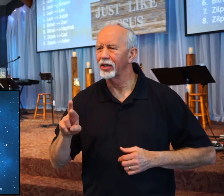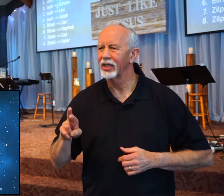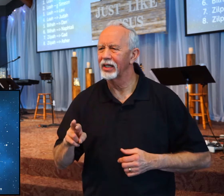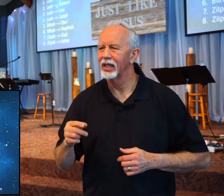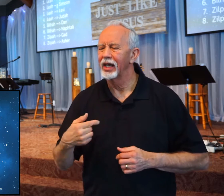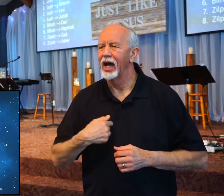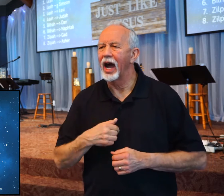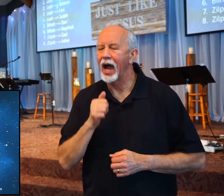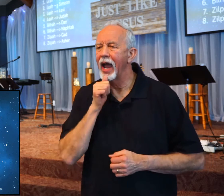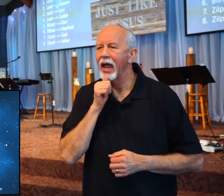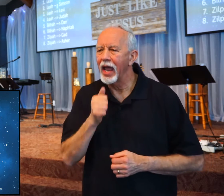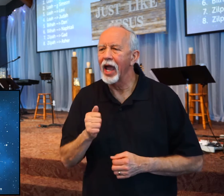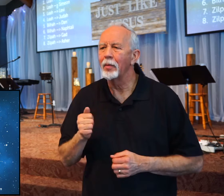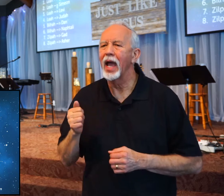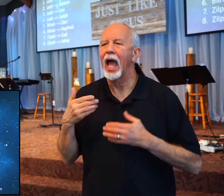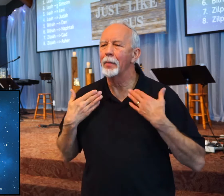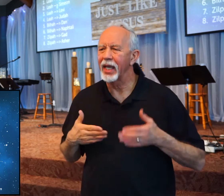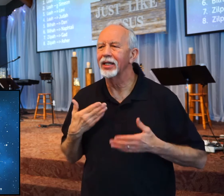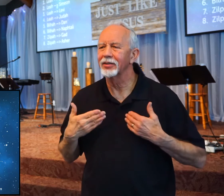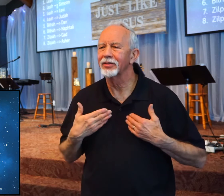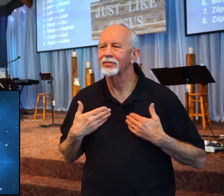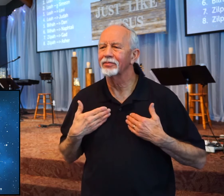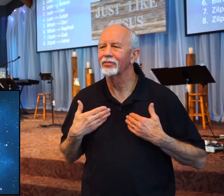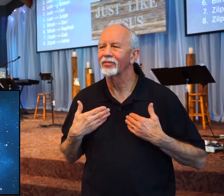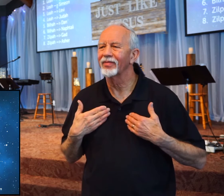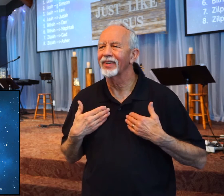I am happy that women call me happy.